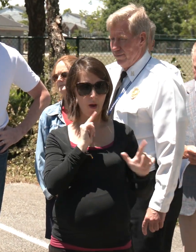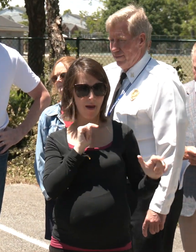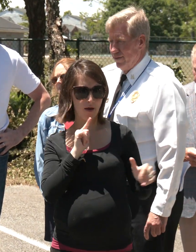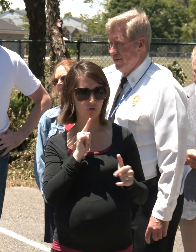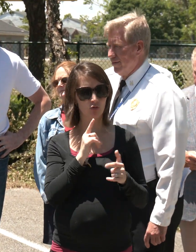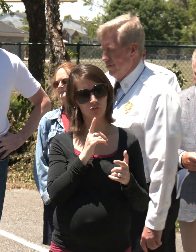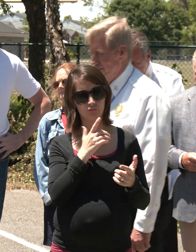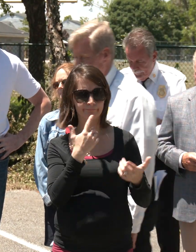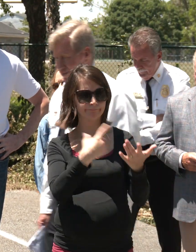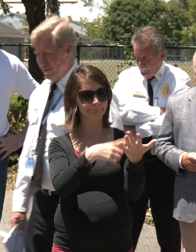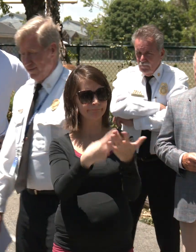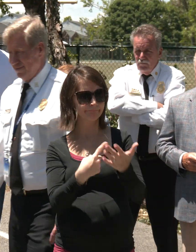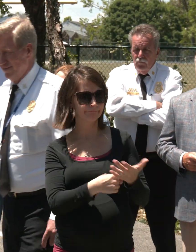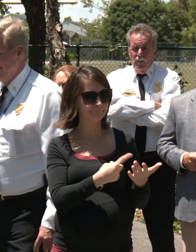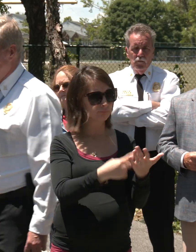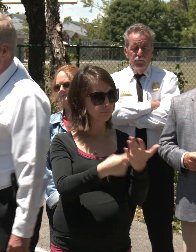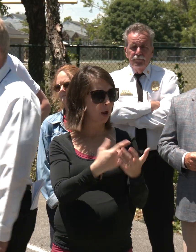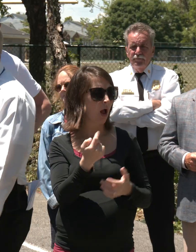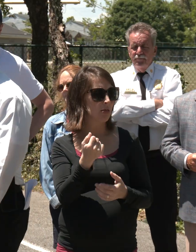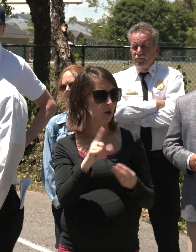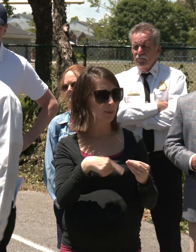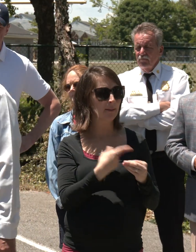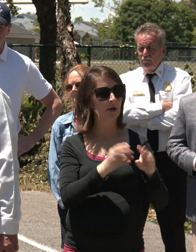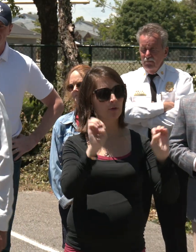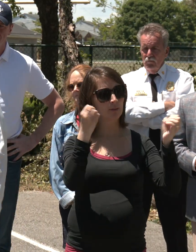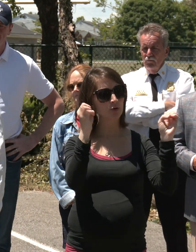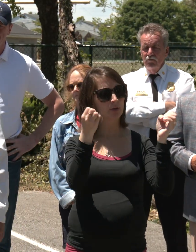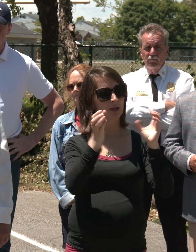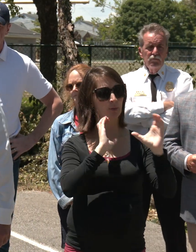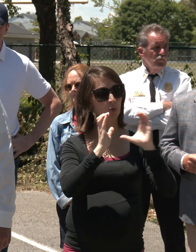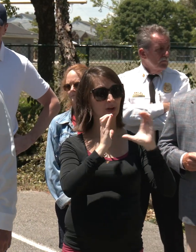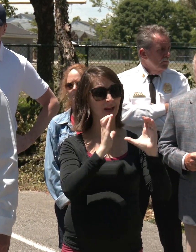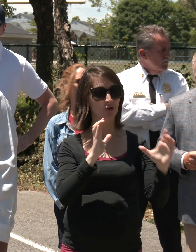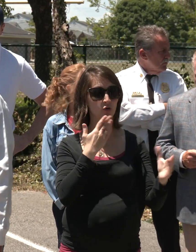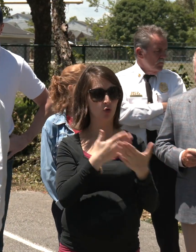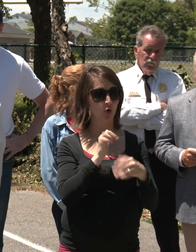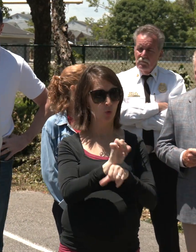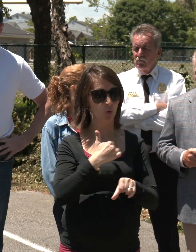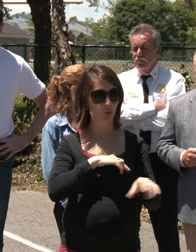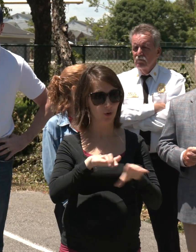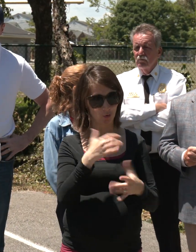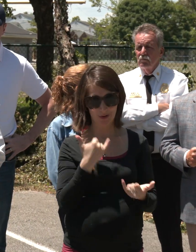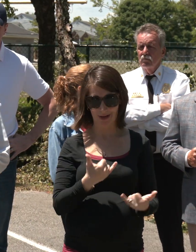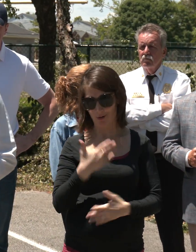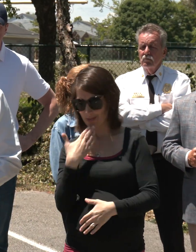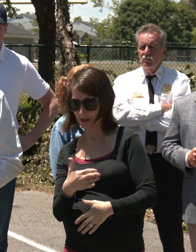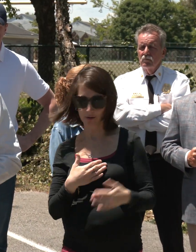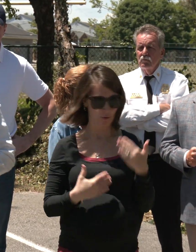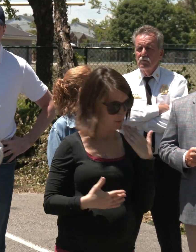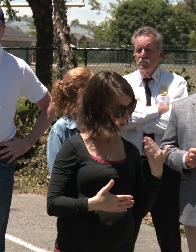to talk a little bit about the emergency communication, the good work we're doing now. Thank you, Mayor Spencer. Thank you.